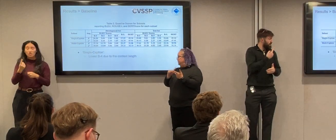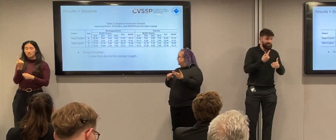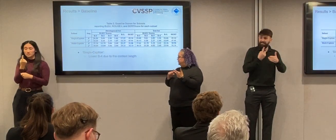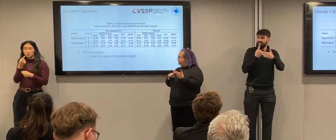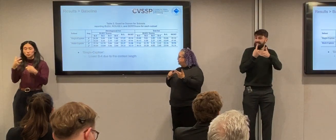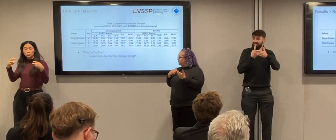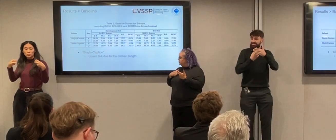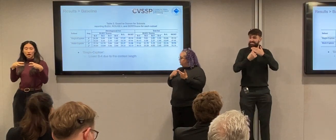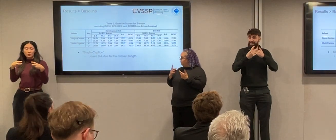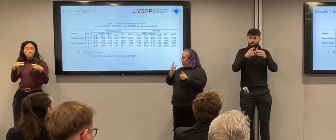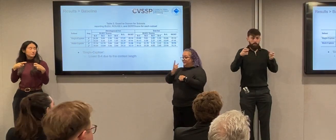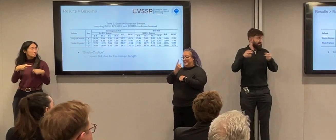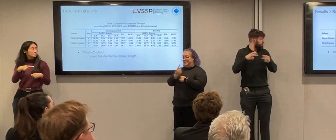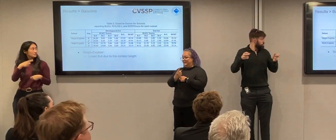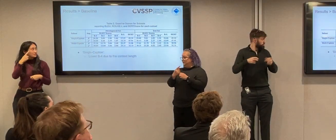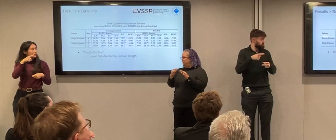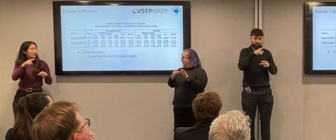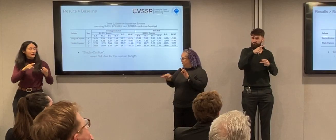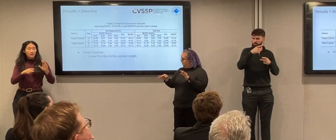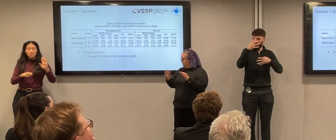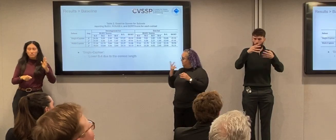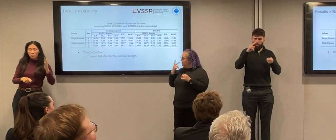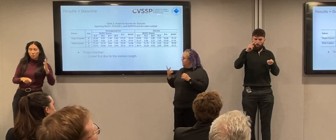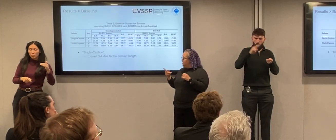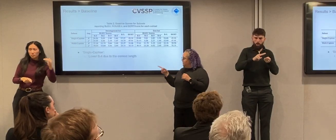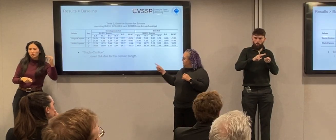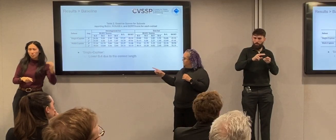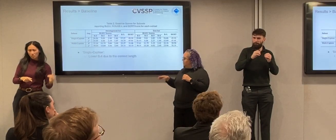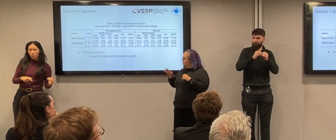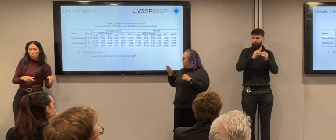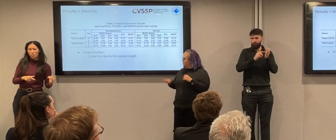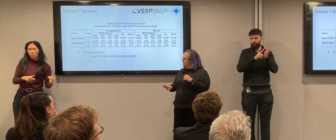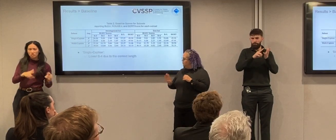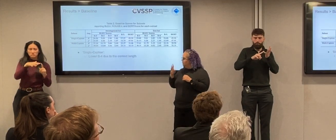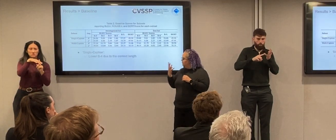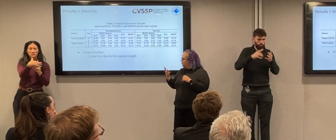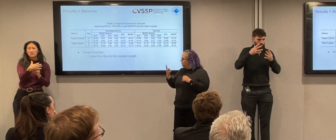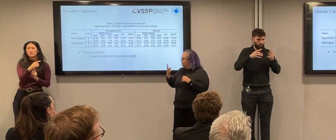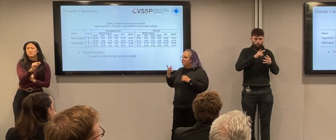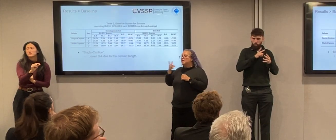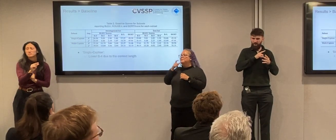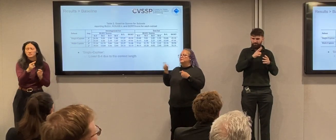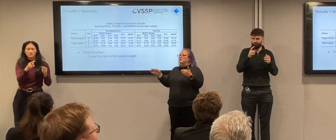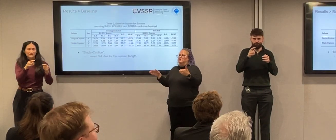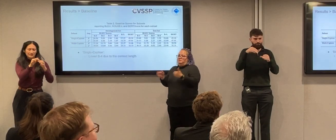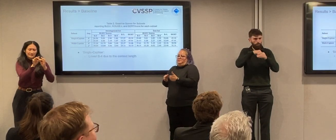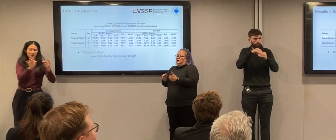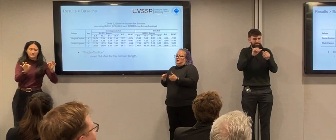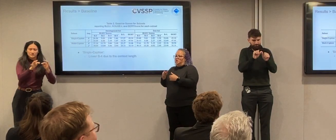a lower blue 4 score because we have a very limited context length, as well as